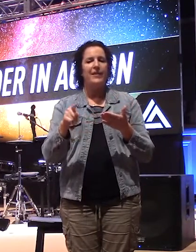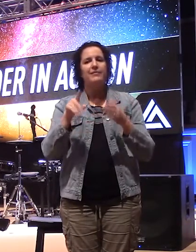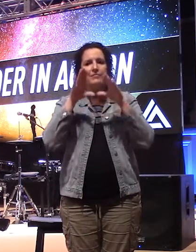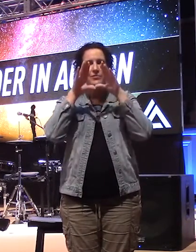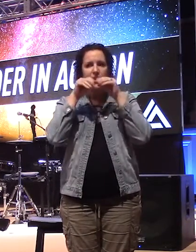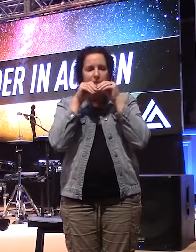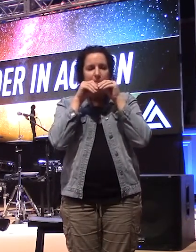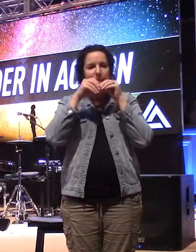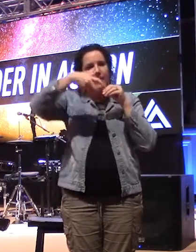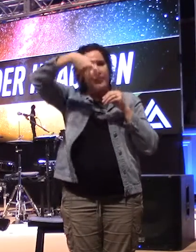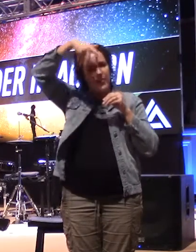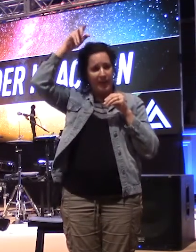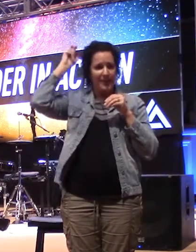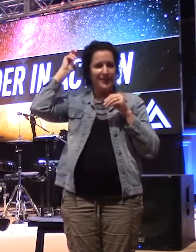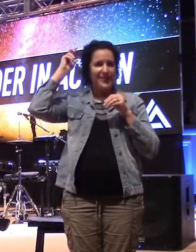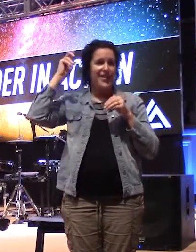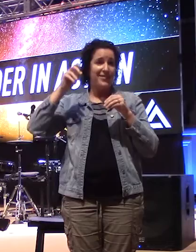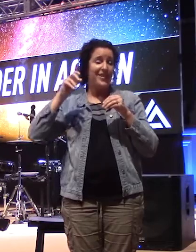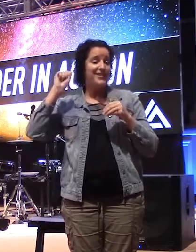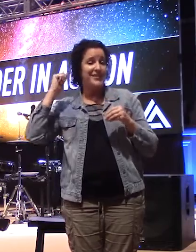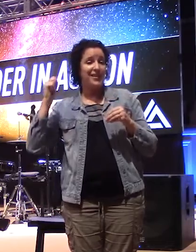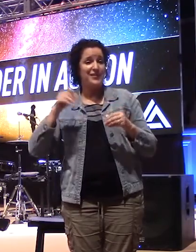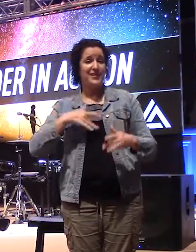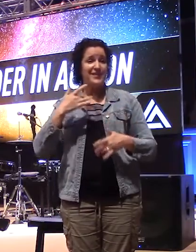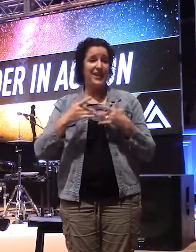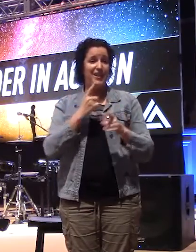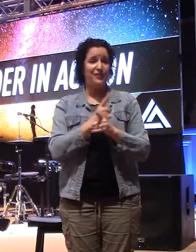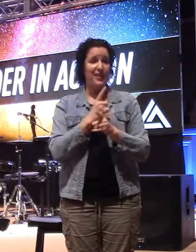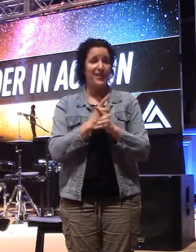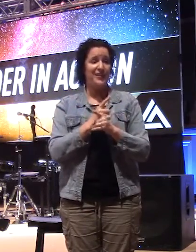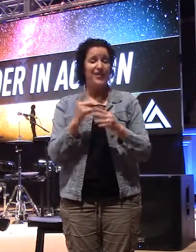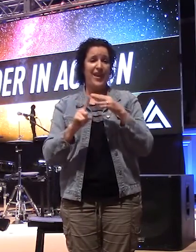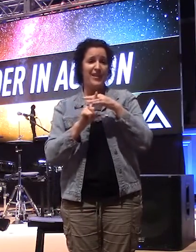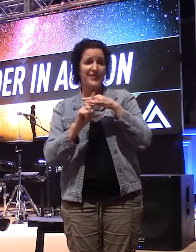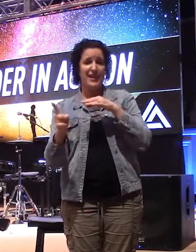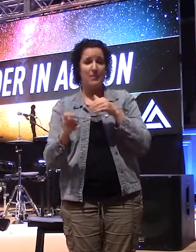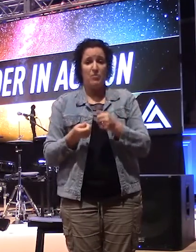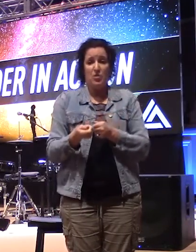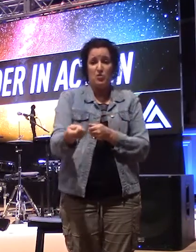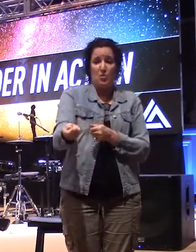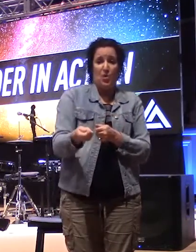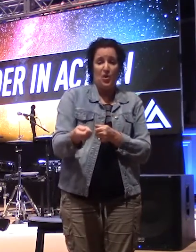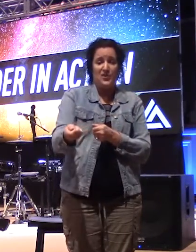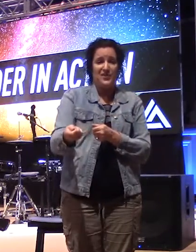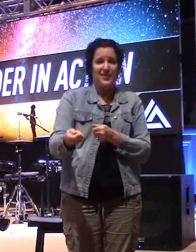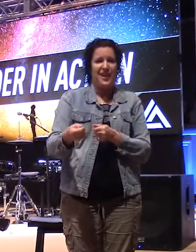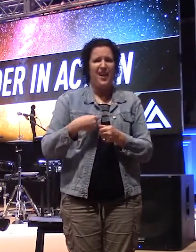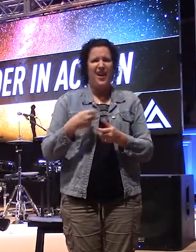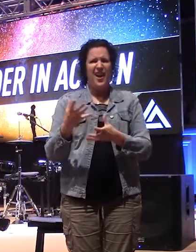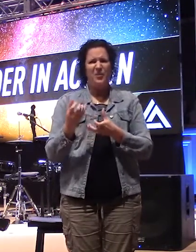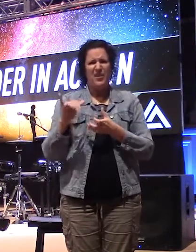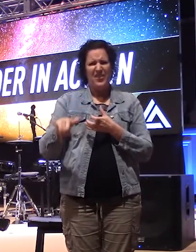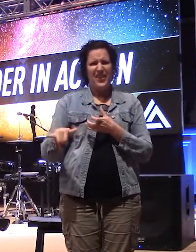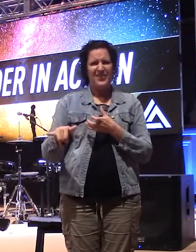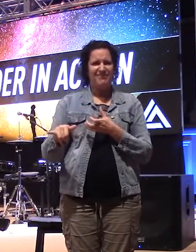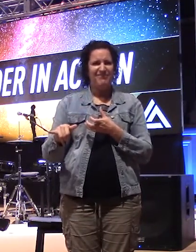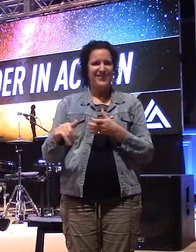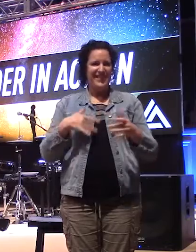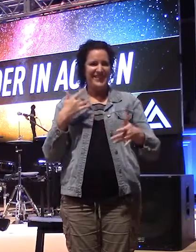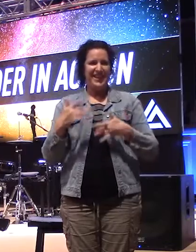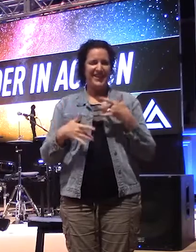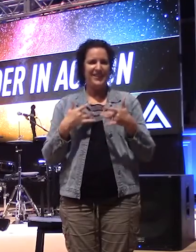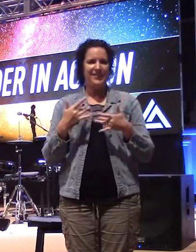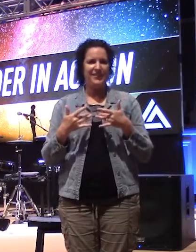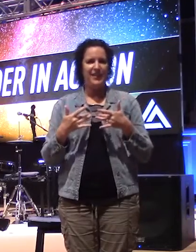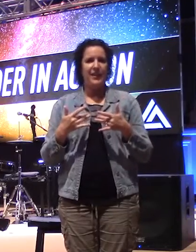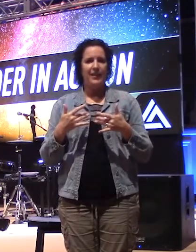doesn't it? Quenched the power of fire, escaped against the sword. Sword, I love sword fighting movies. I want to be in the sword fighting group. From weakness